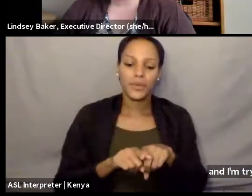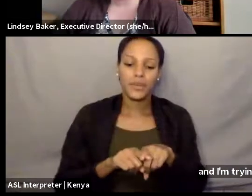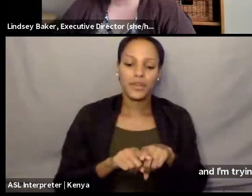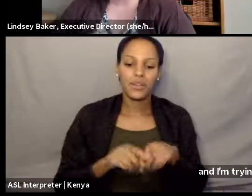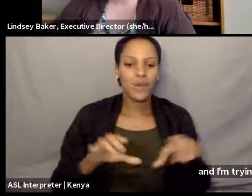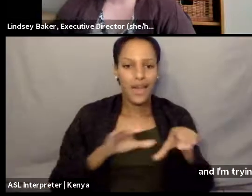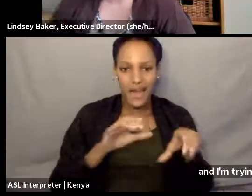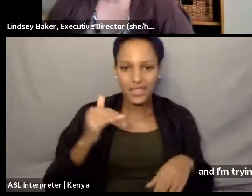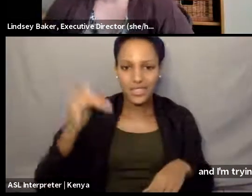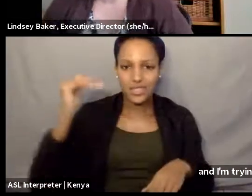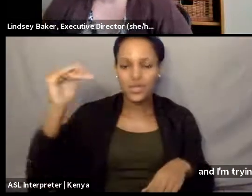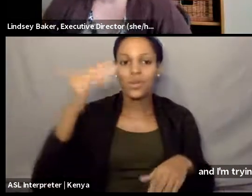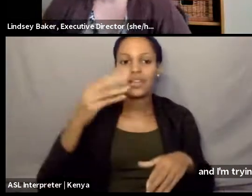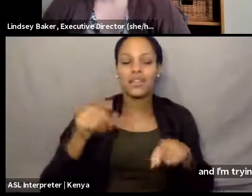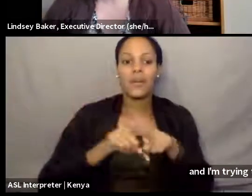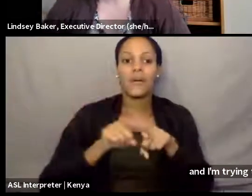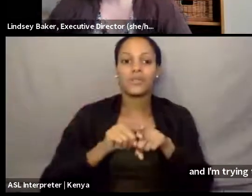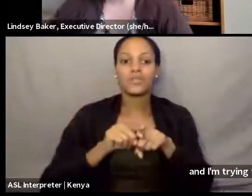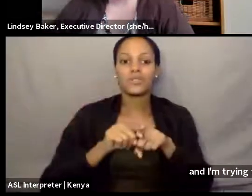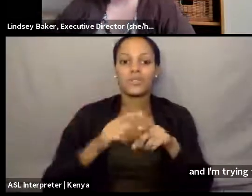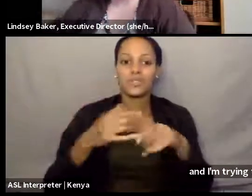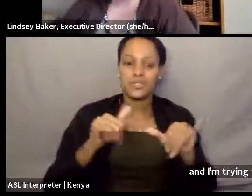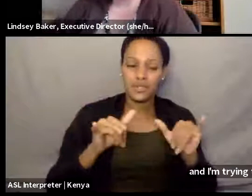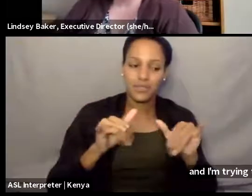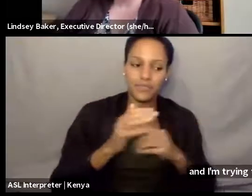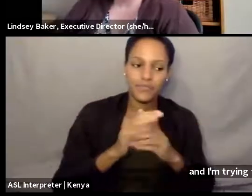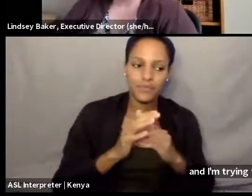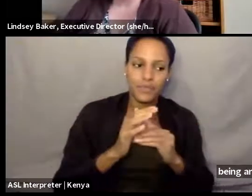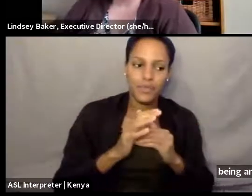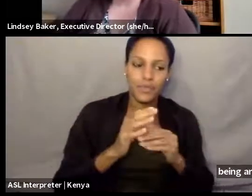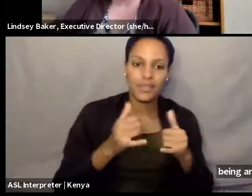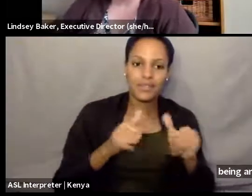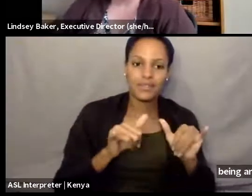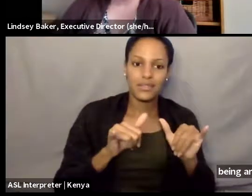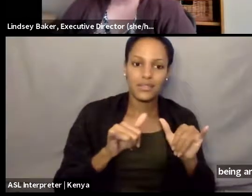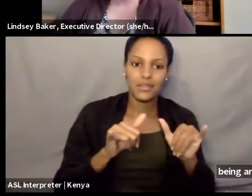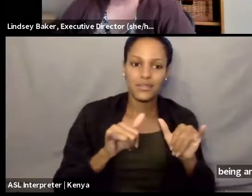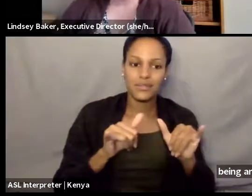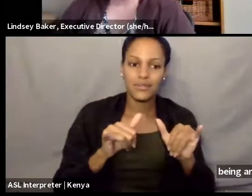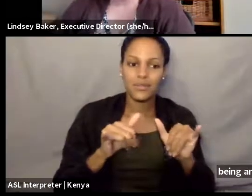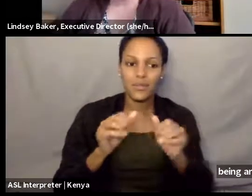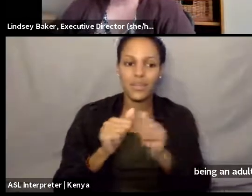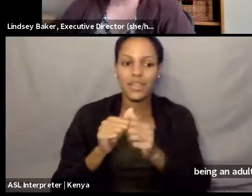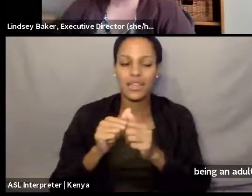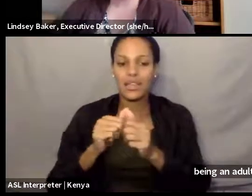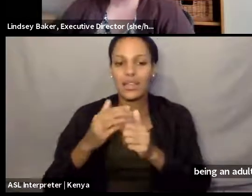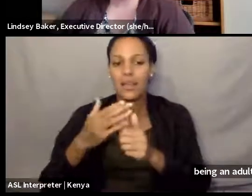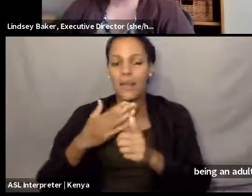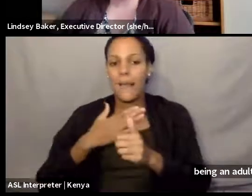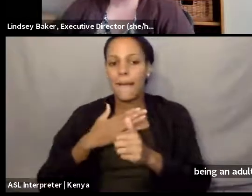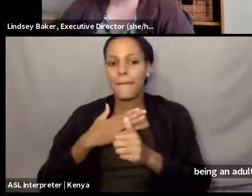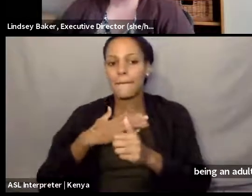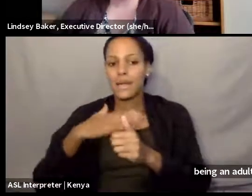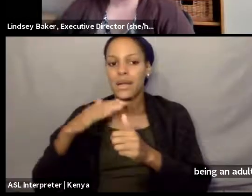being an adult in the life of kids, people who are my partner's kids, and